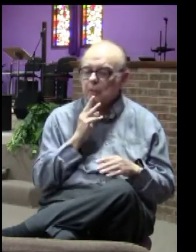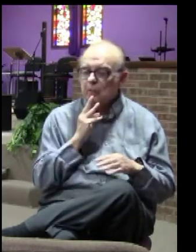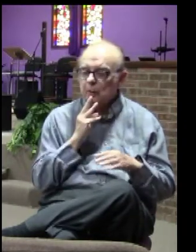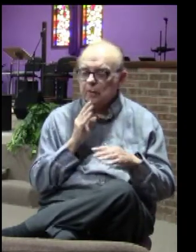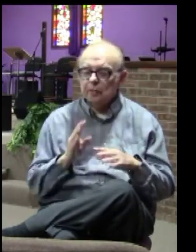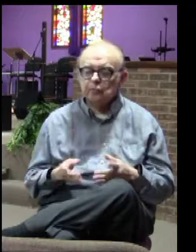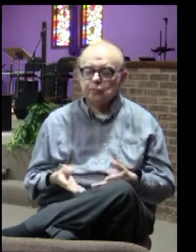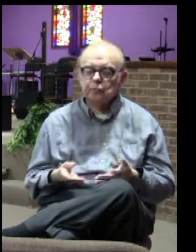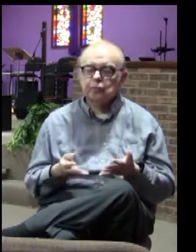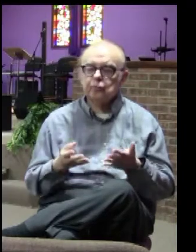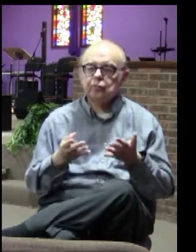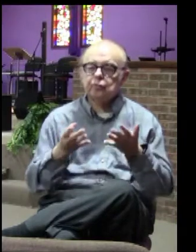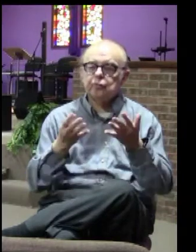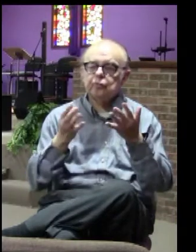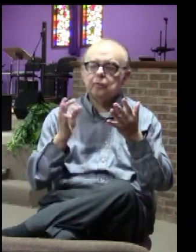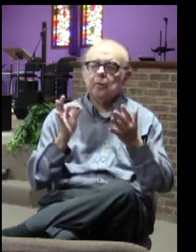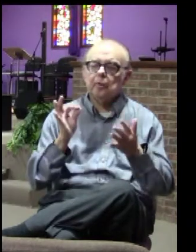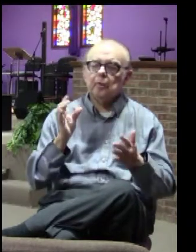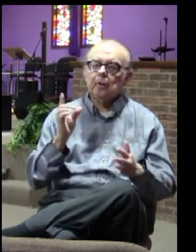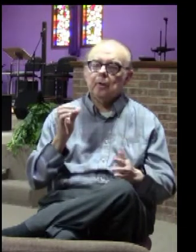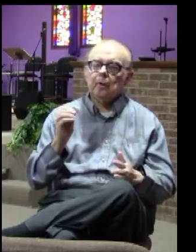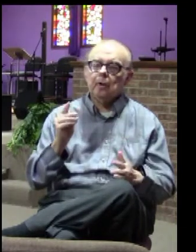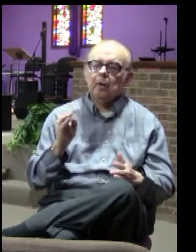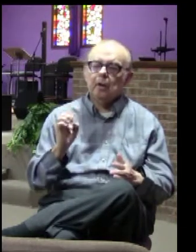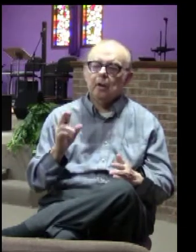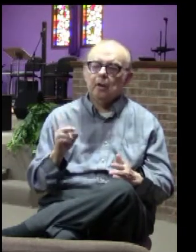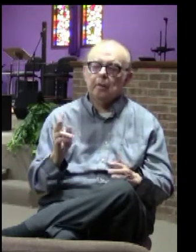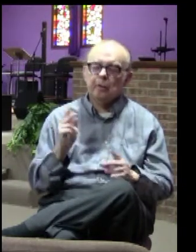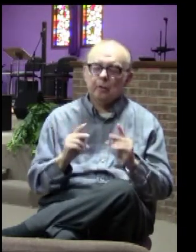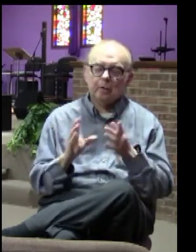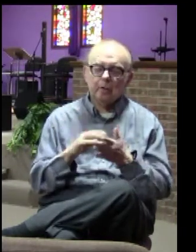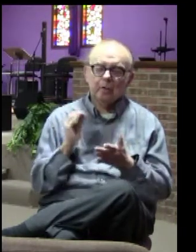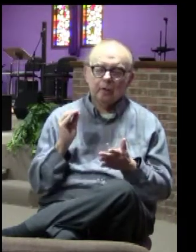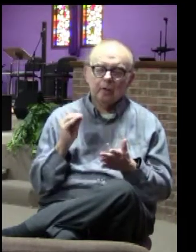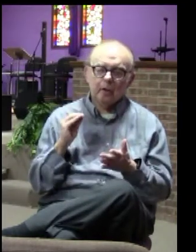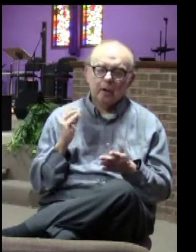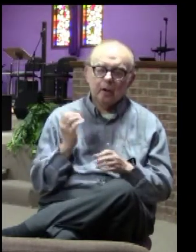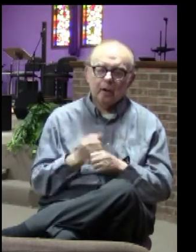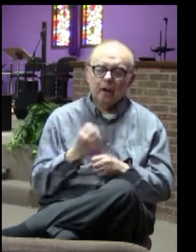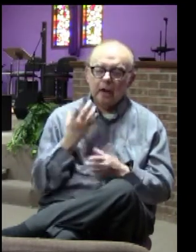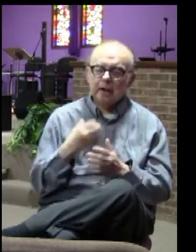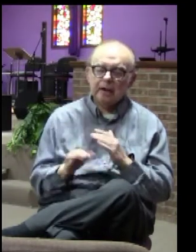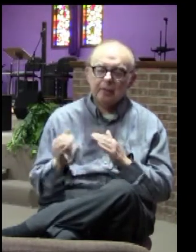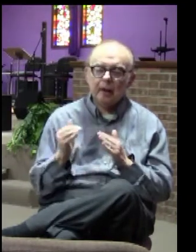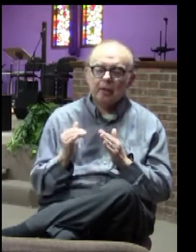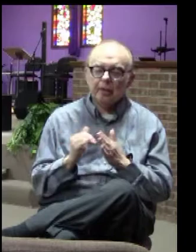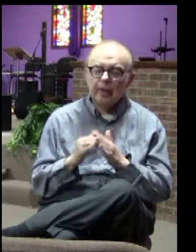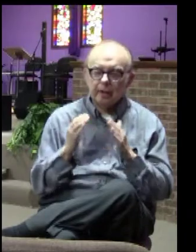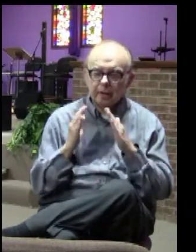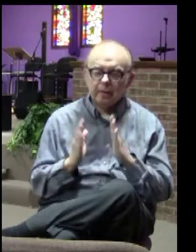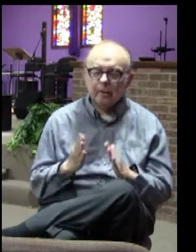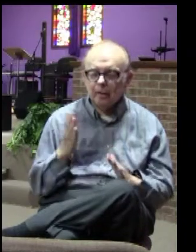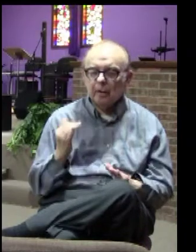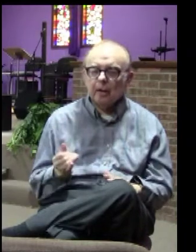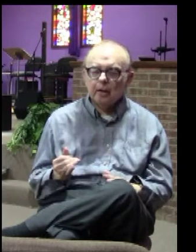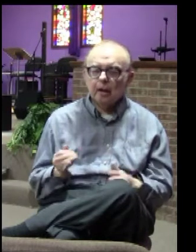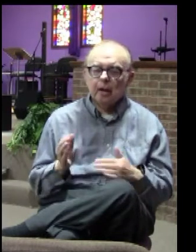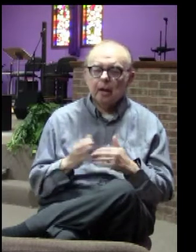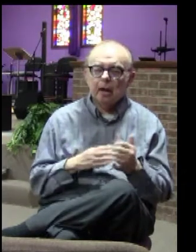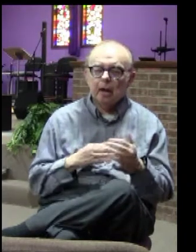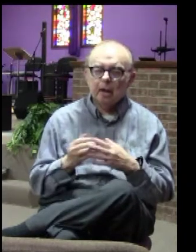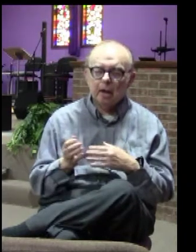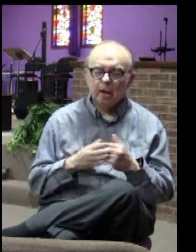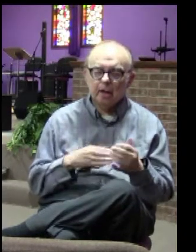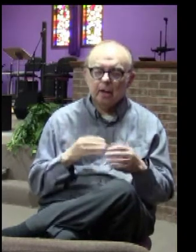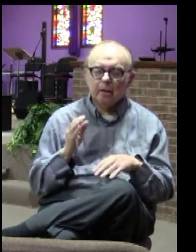So some people, what they did was they found out, oh, we can get them out of that house. because that building is